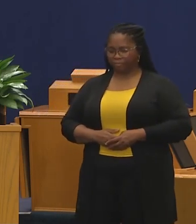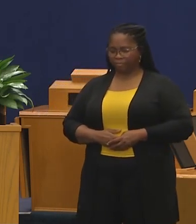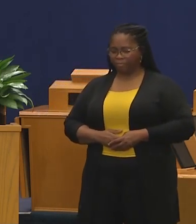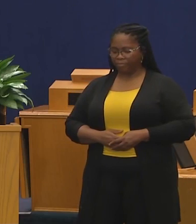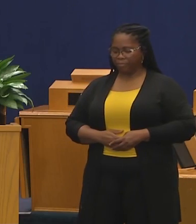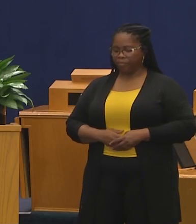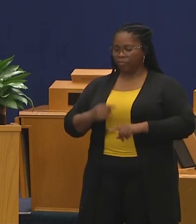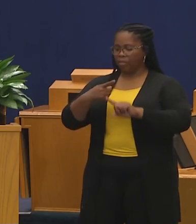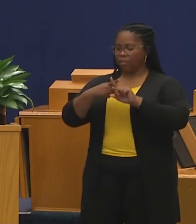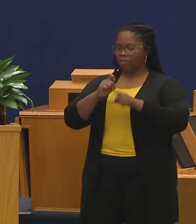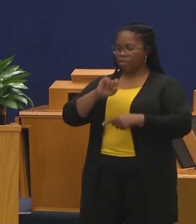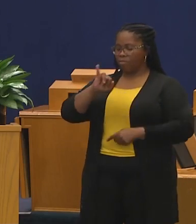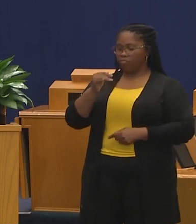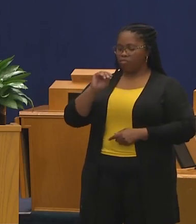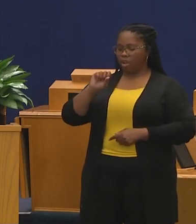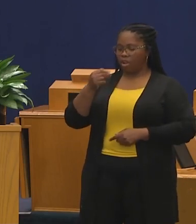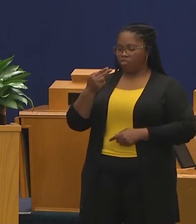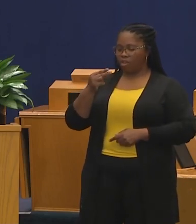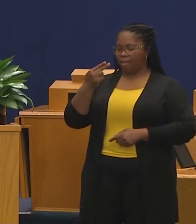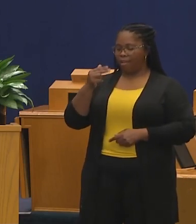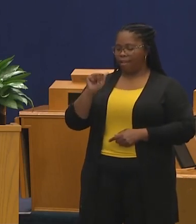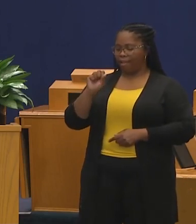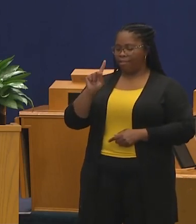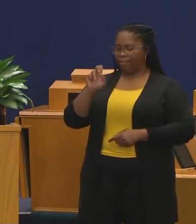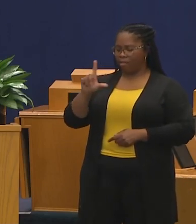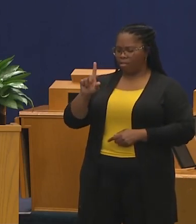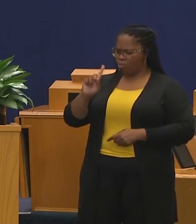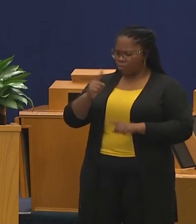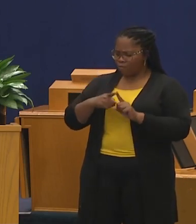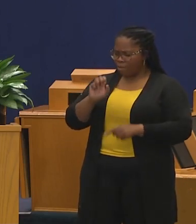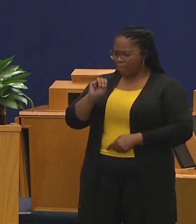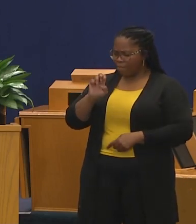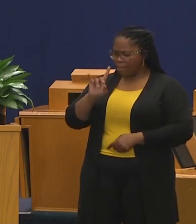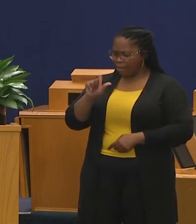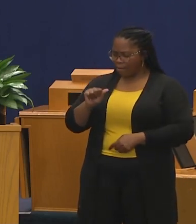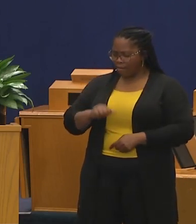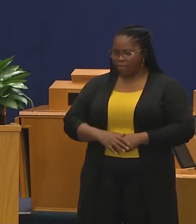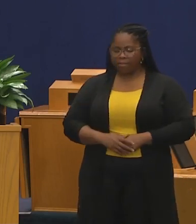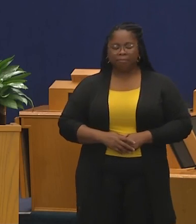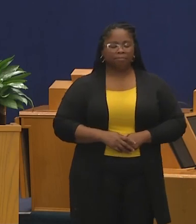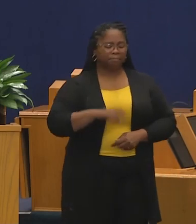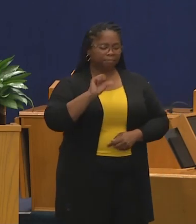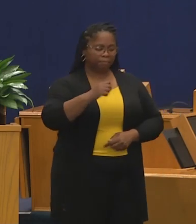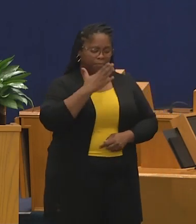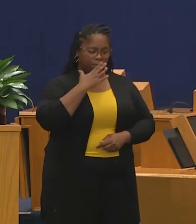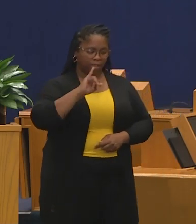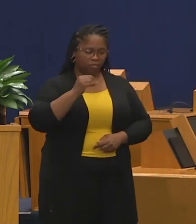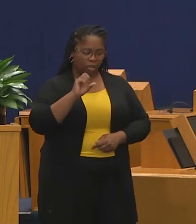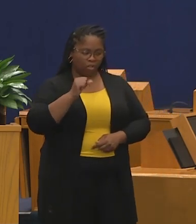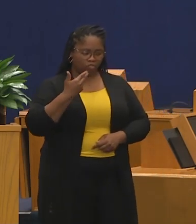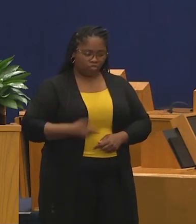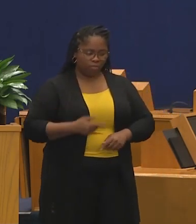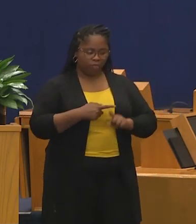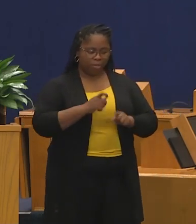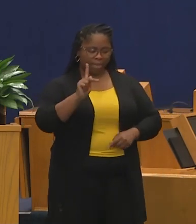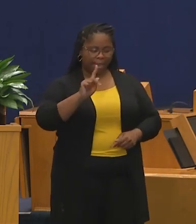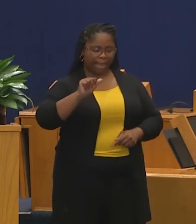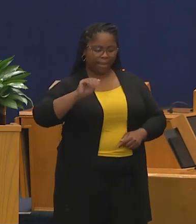That comes from the line of Josh Haskell. Please state your media outlet. Yeah, thank you, Josh Haskell with